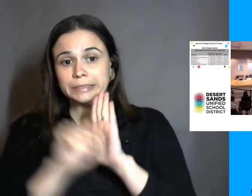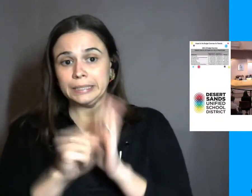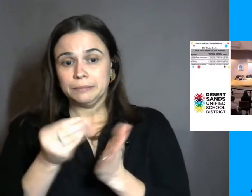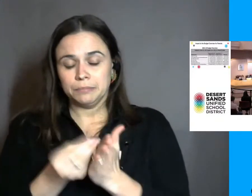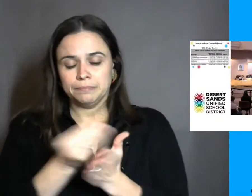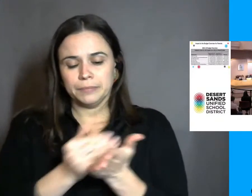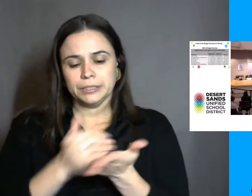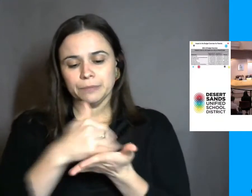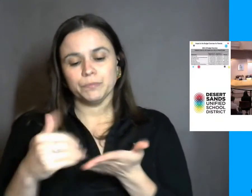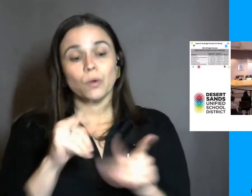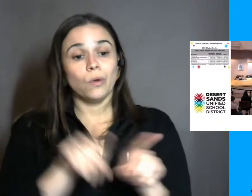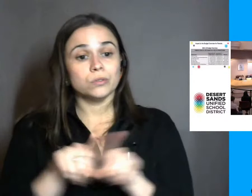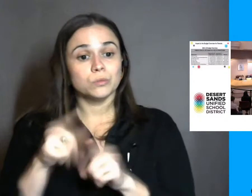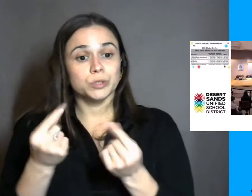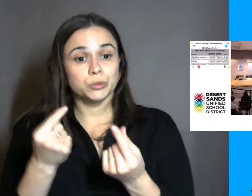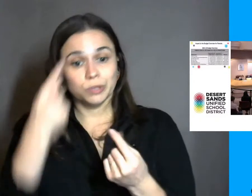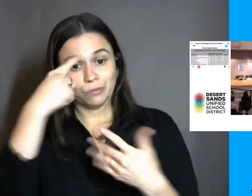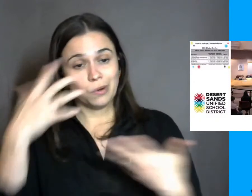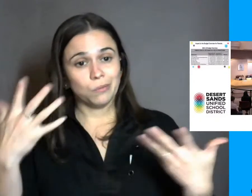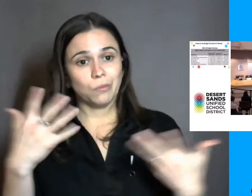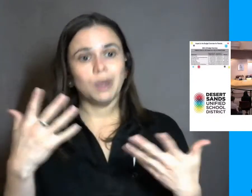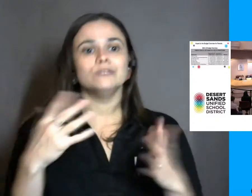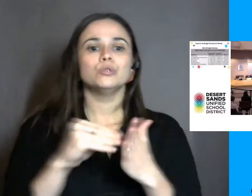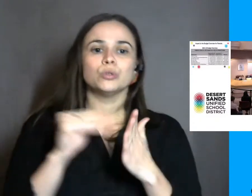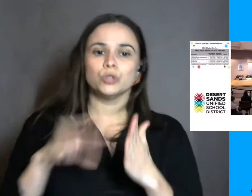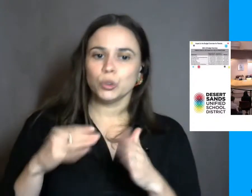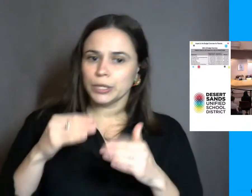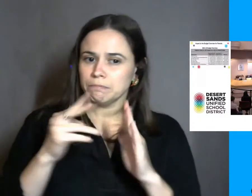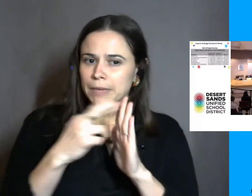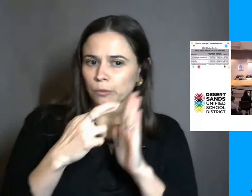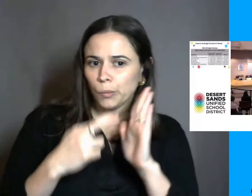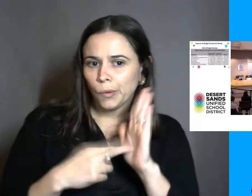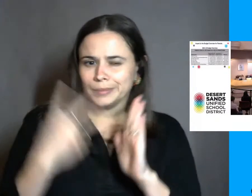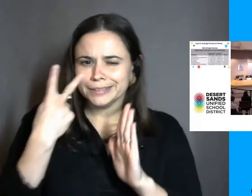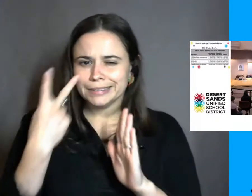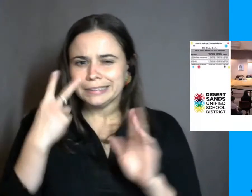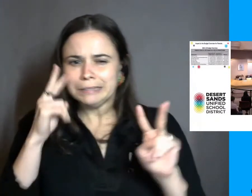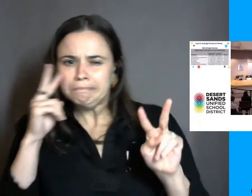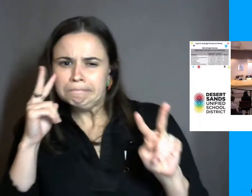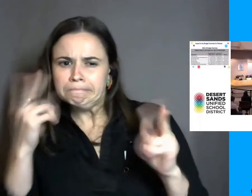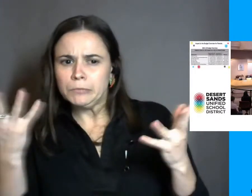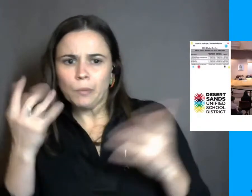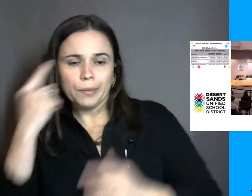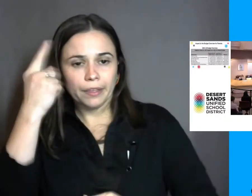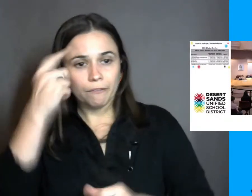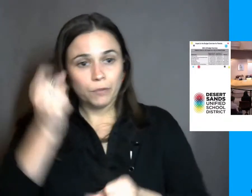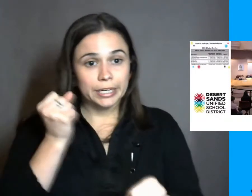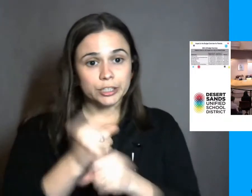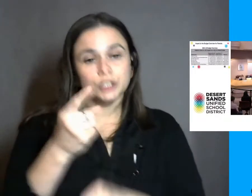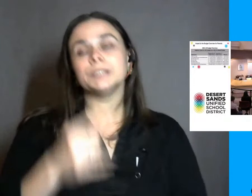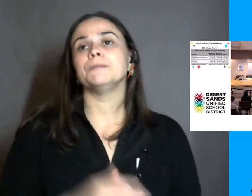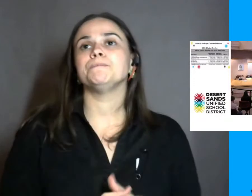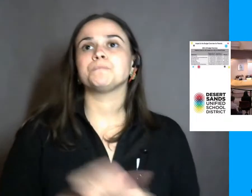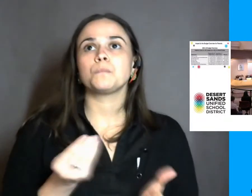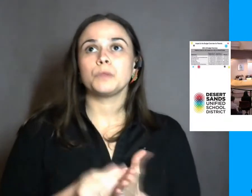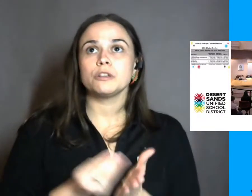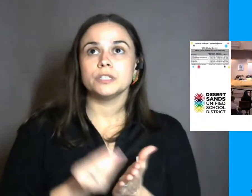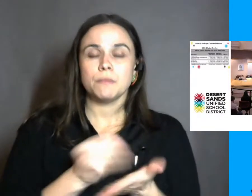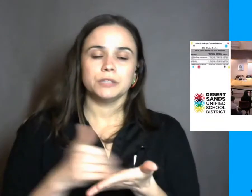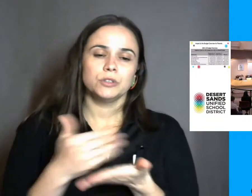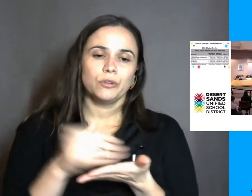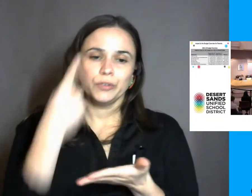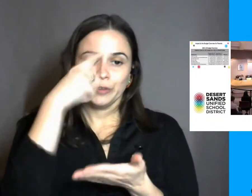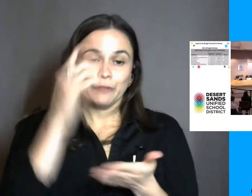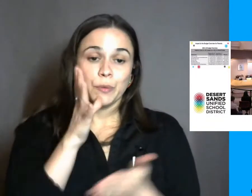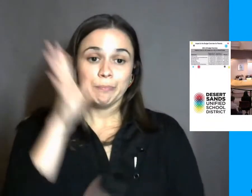student enrollment, what we think that's going to be for the next year. This budget overview for parents shows you the changes that